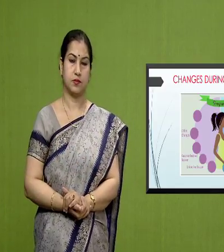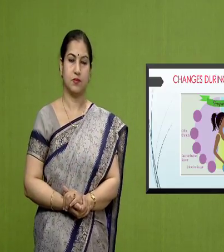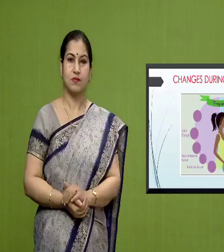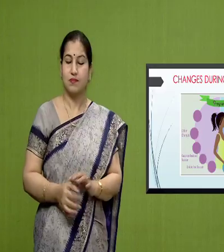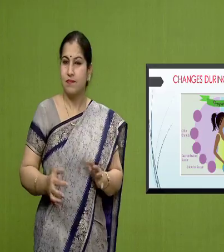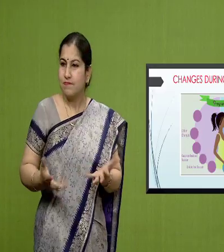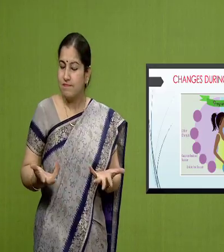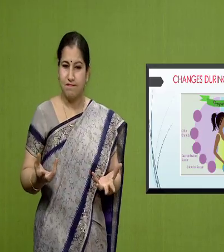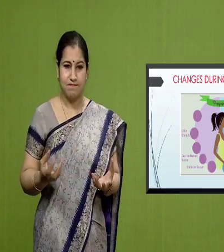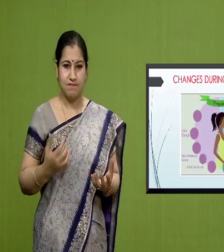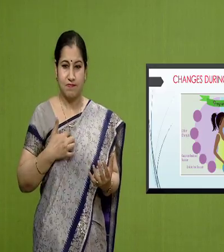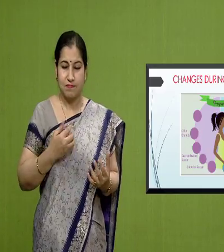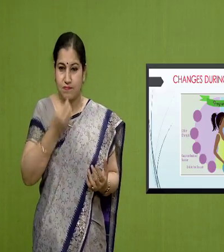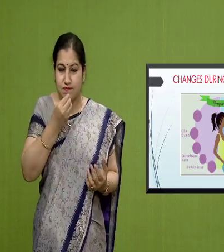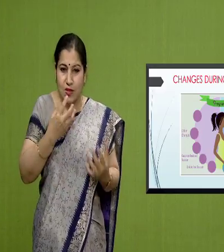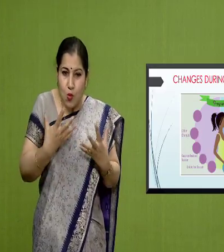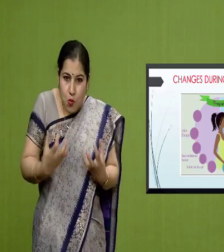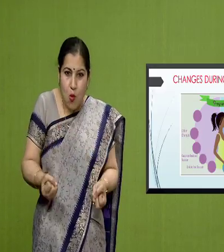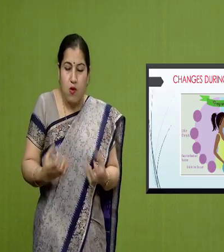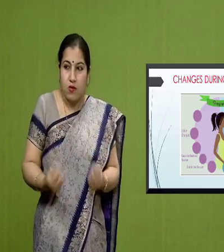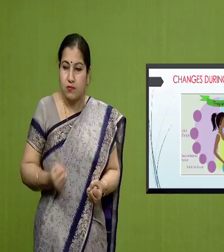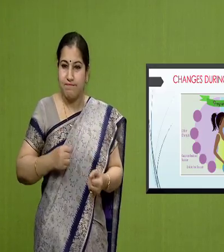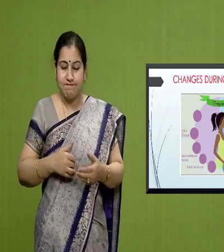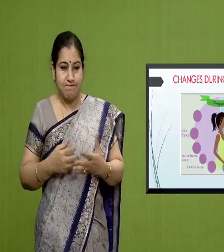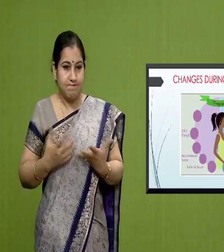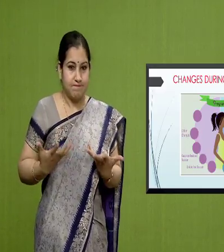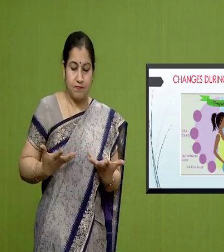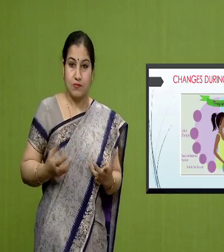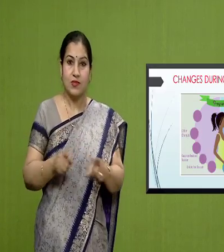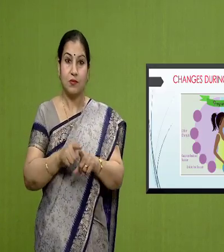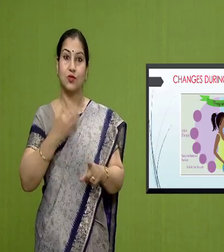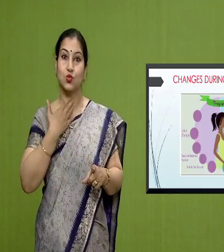craving for certain foods such as sweets,